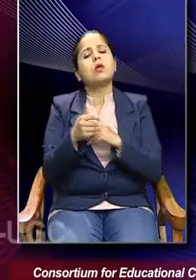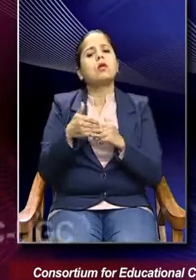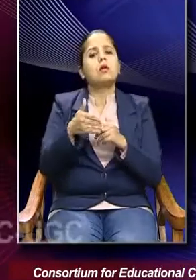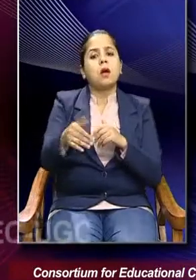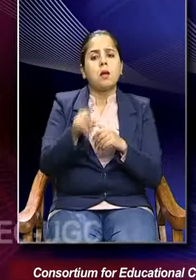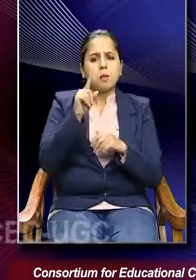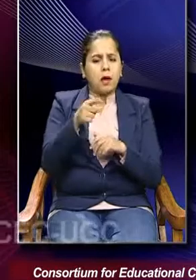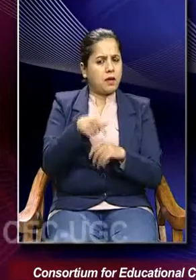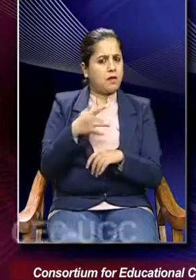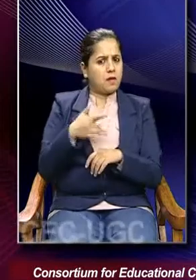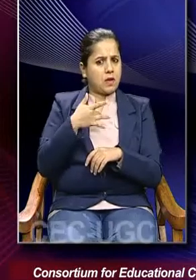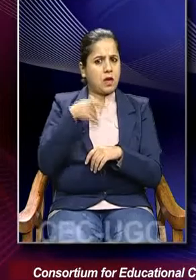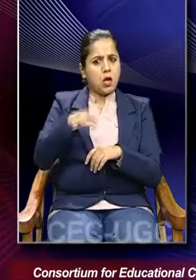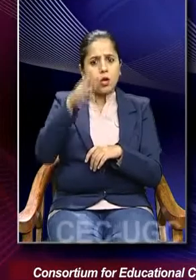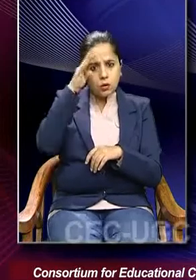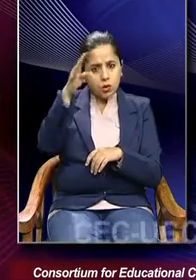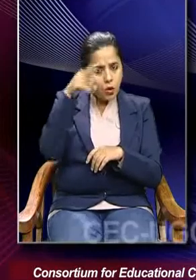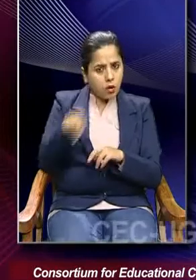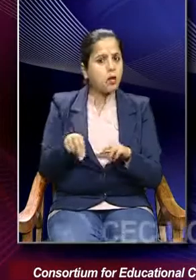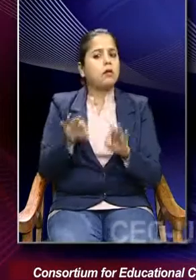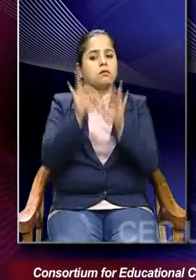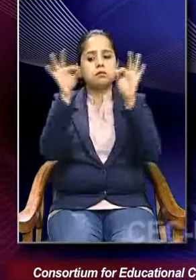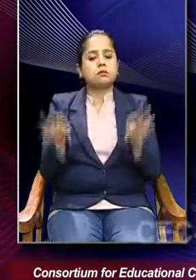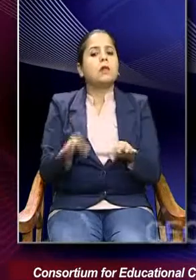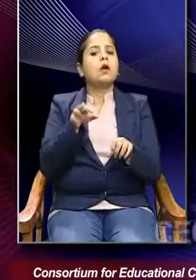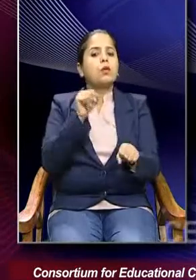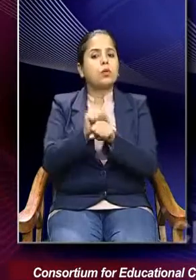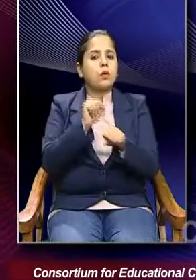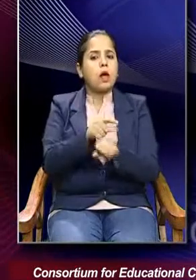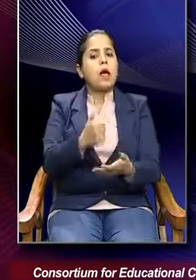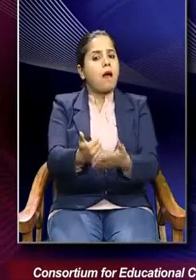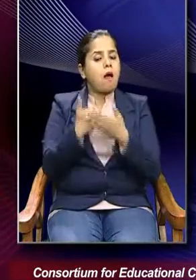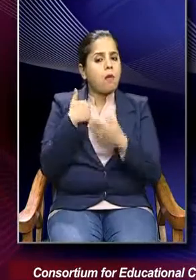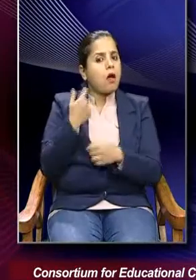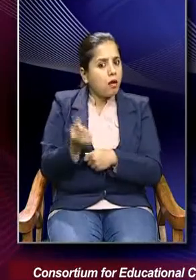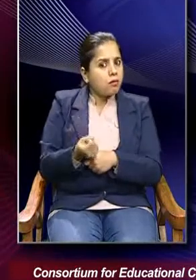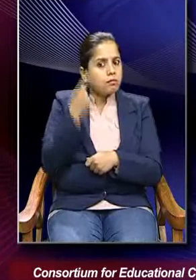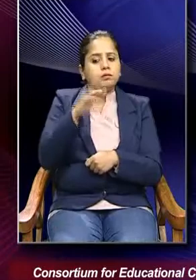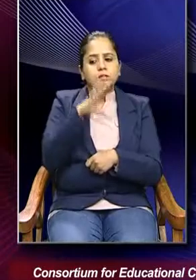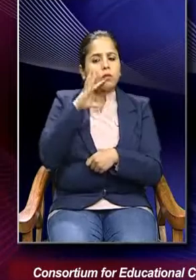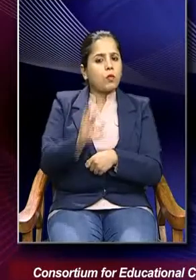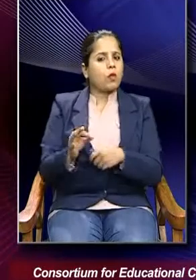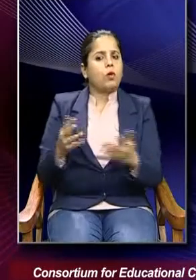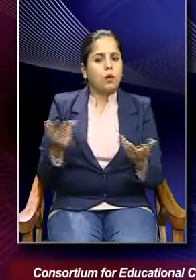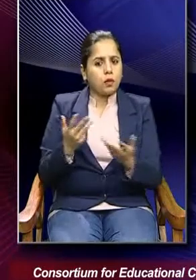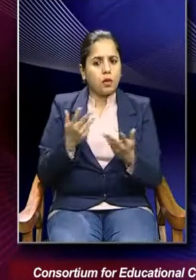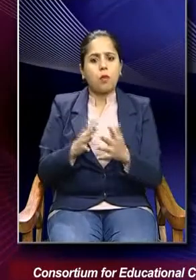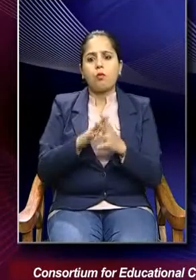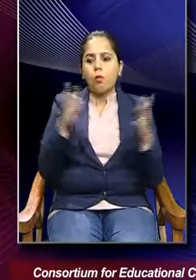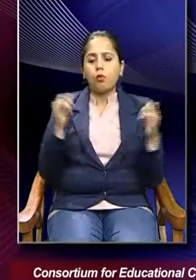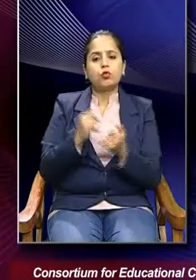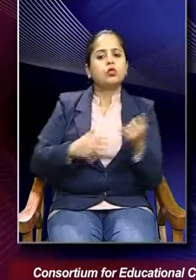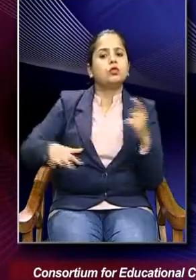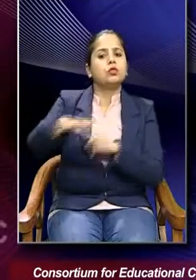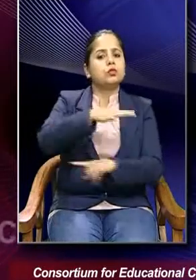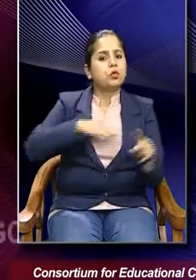kind of a theoretical framework which helps us to understand reality more sociologically.